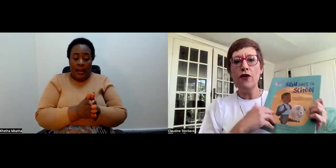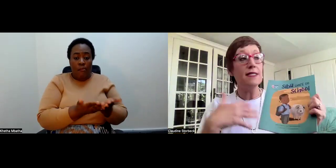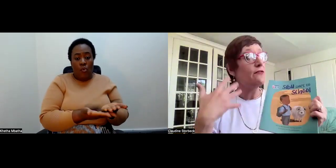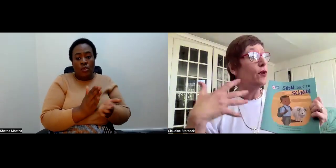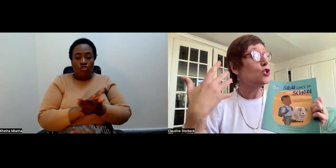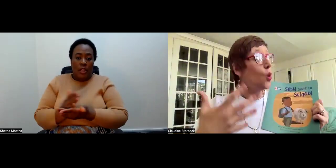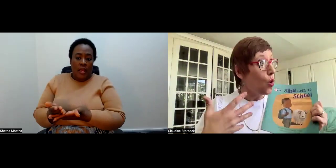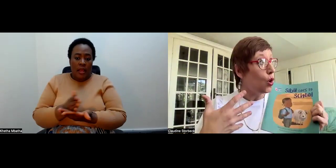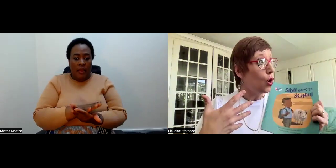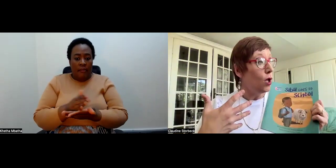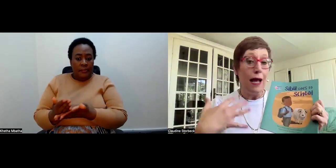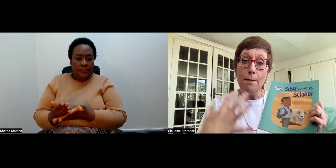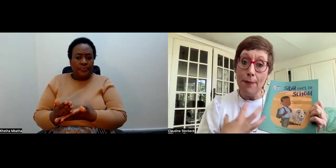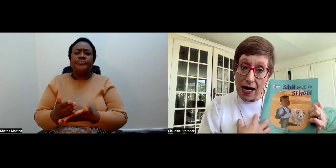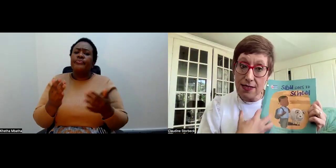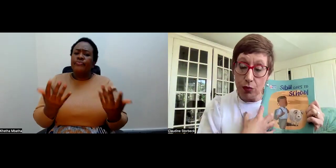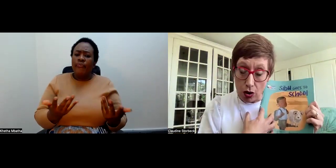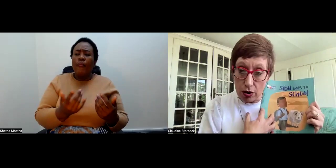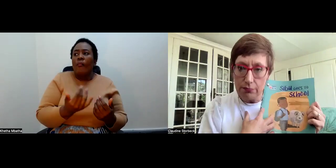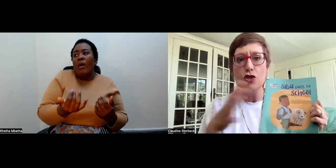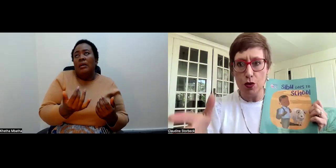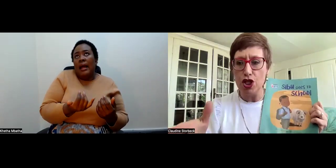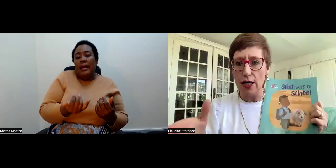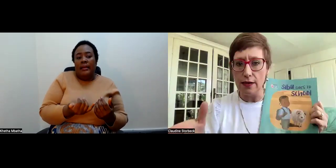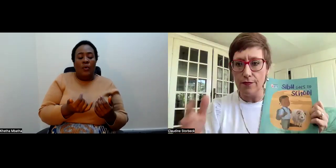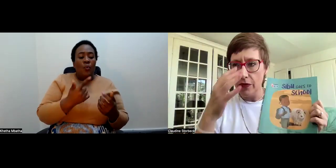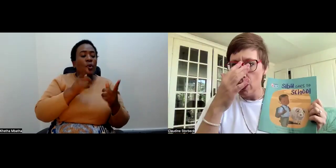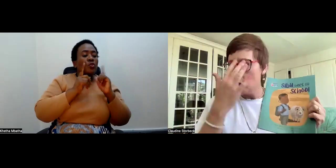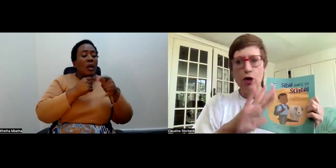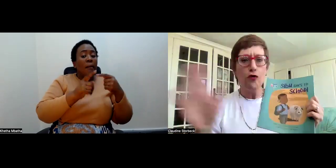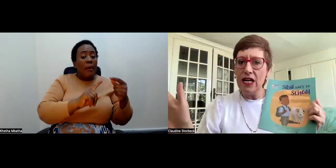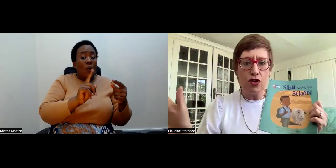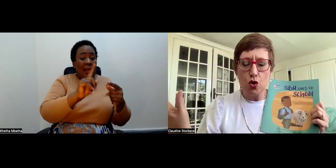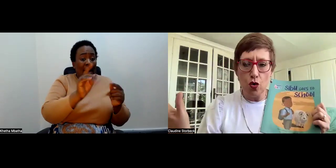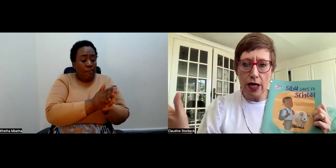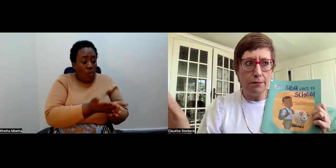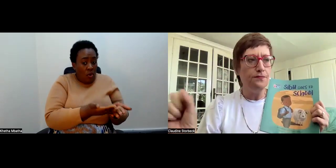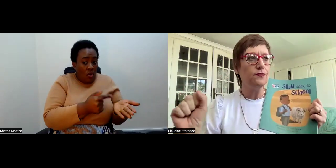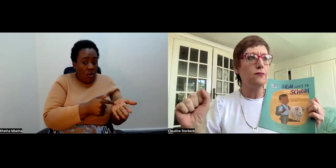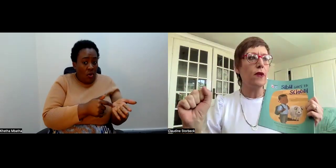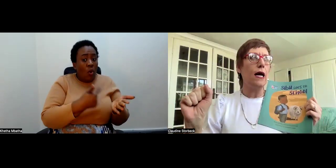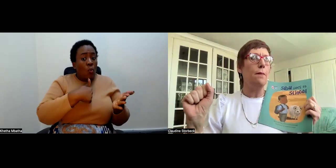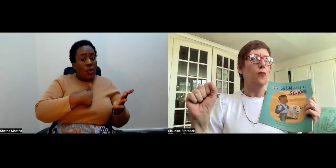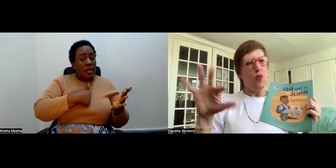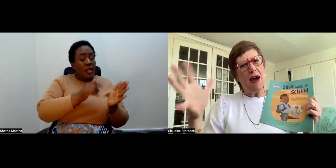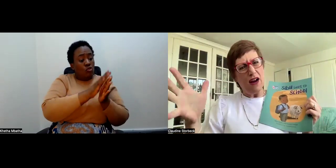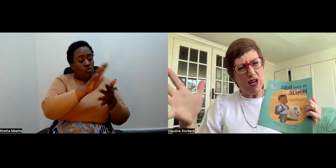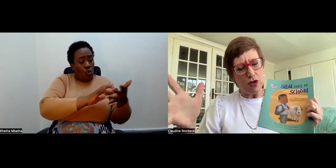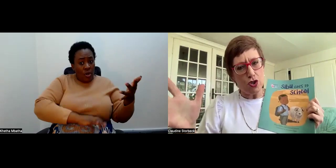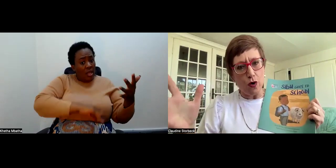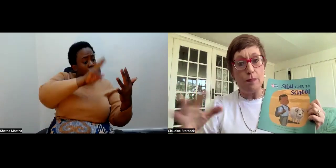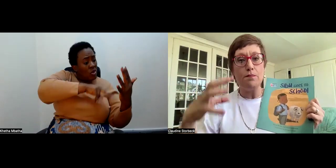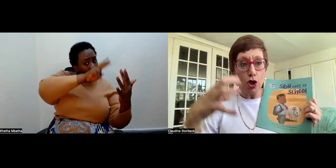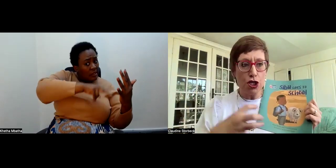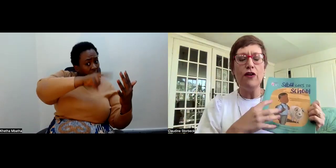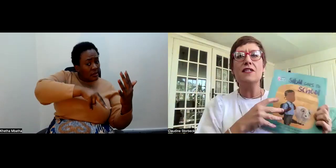book sharing is if we talk about a book to a child. We're not reading the story. We may read